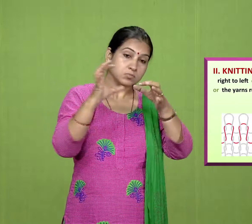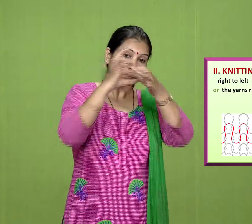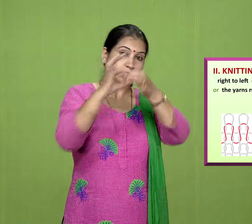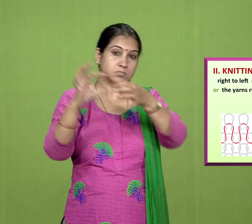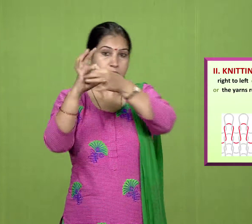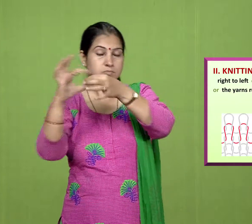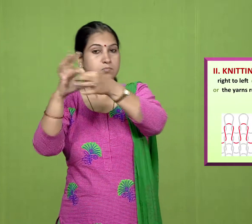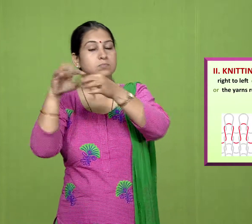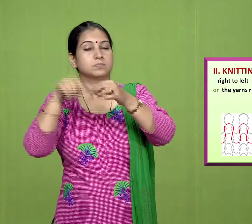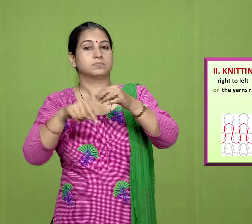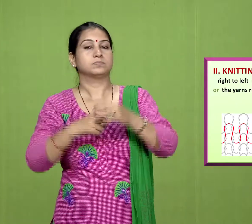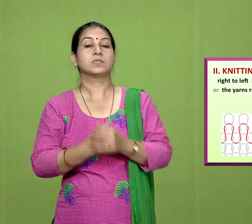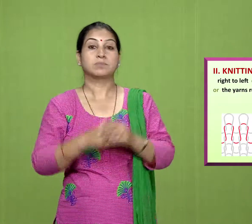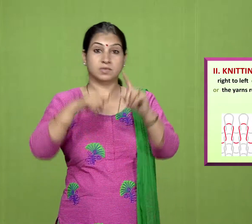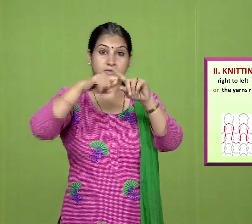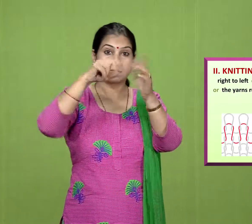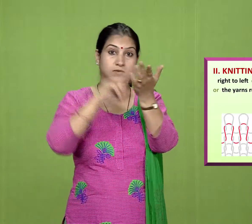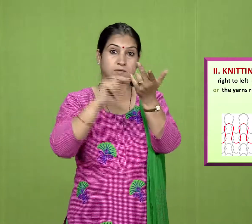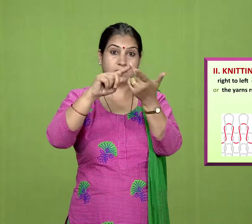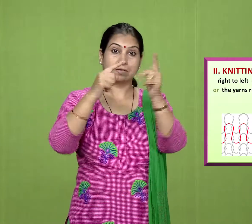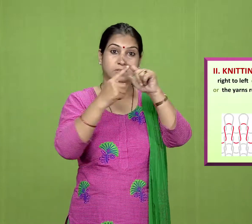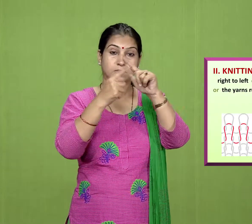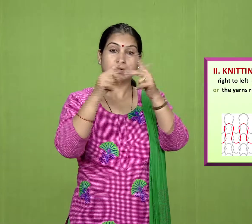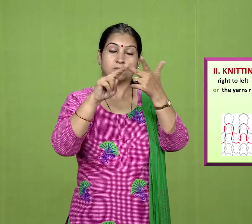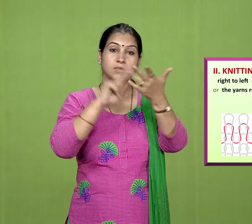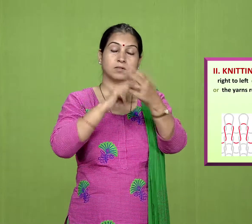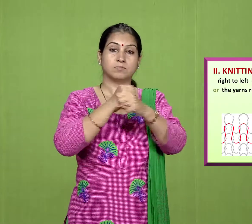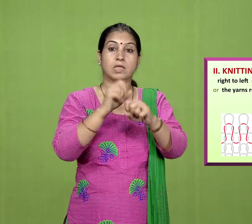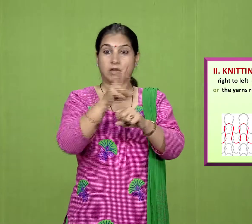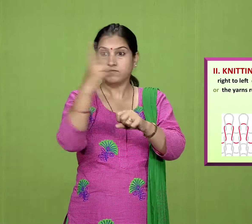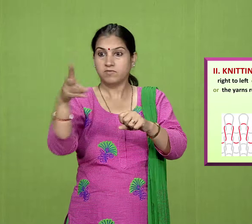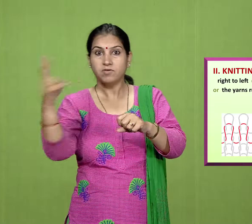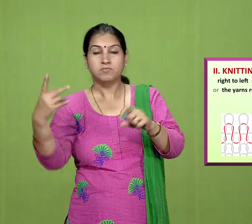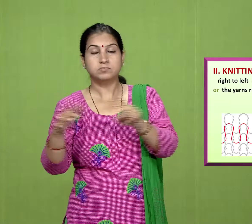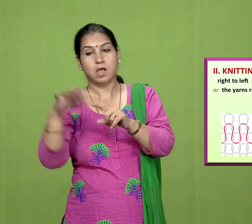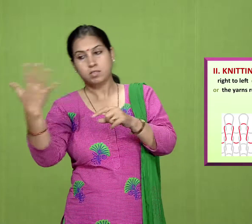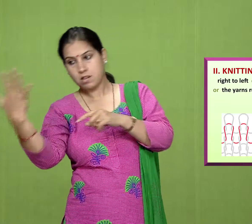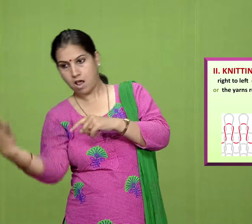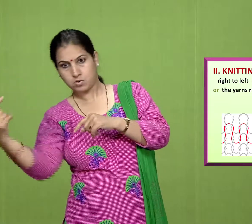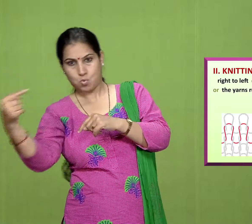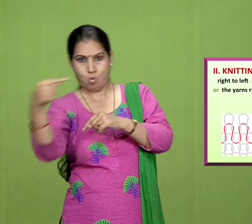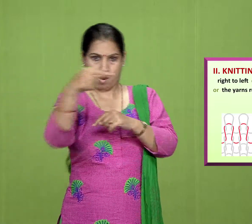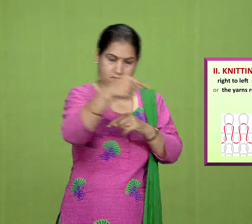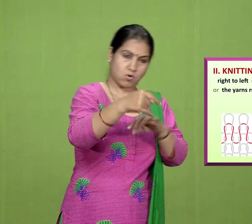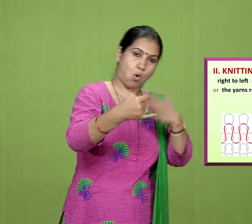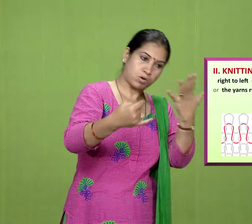Depending on the type of knitting, it either moves right to left or left to